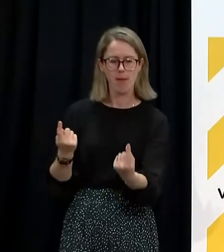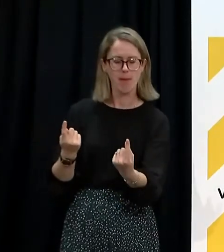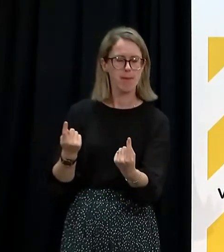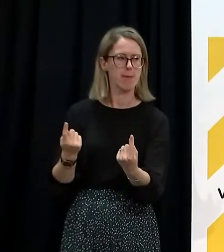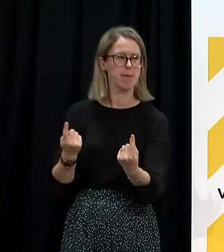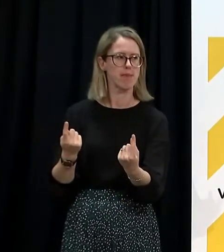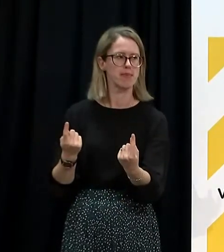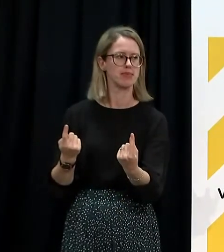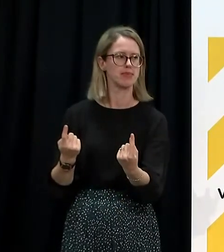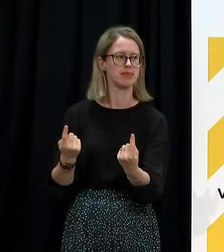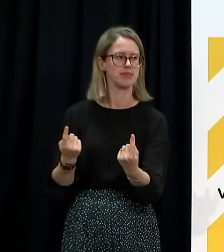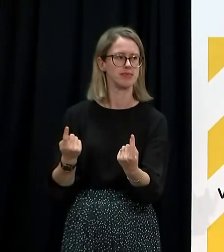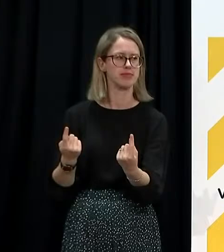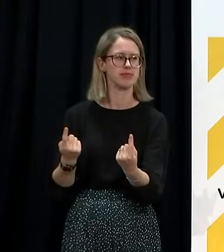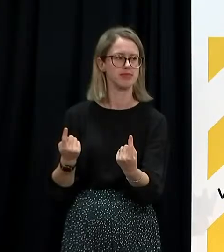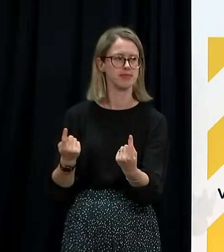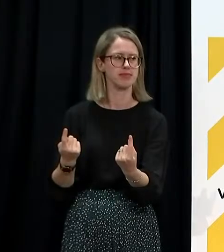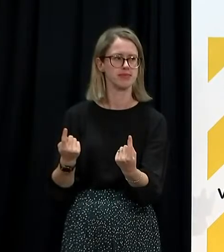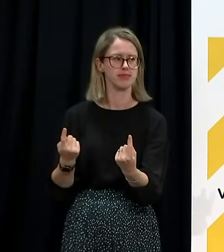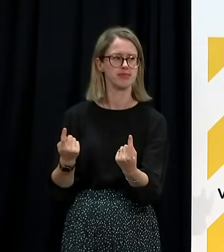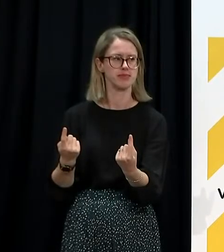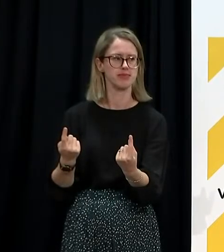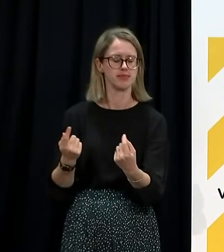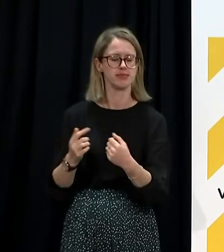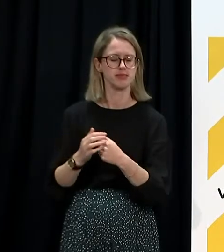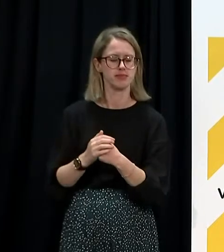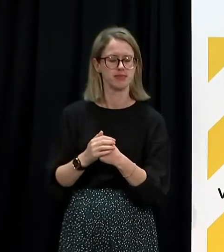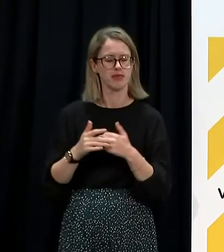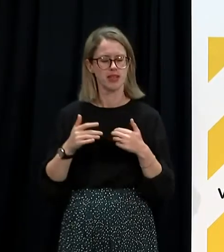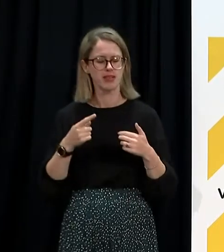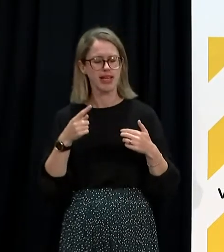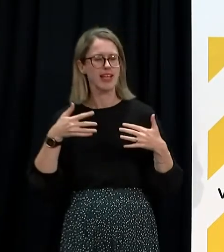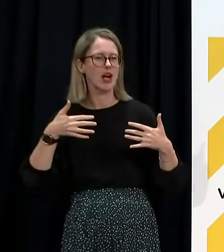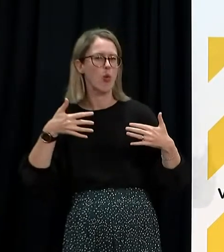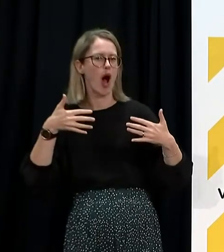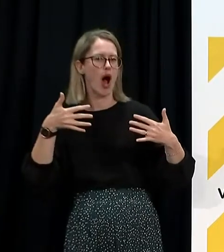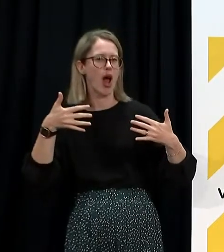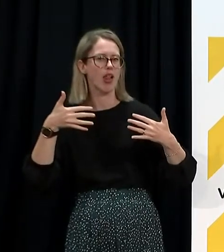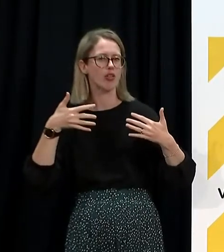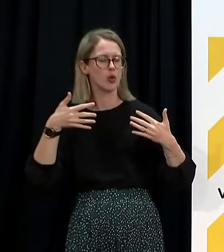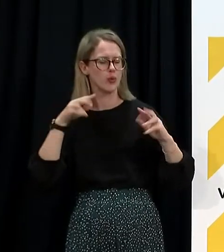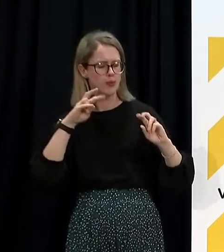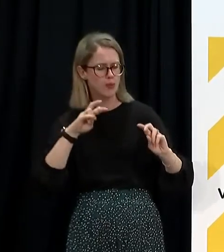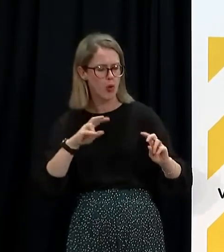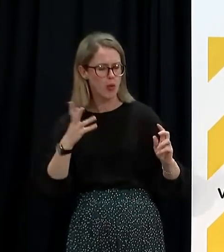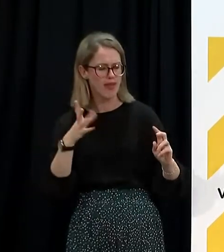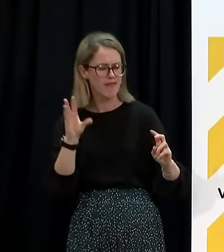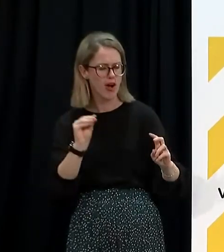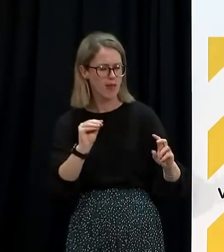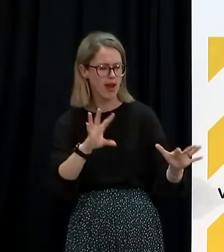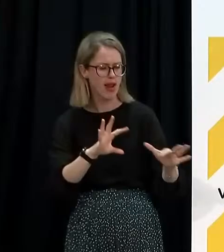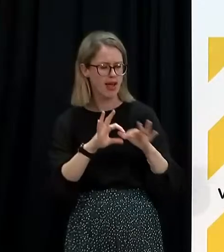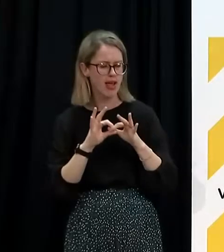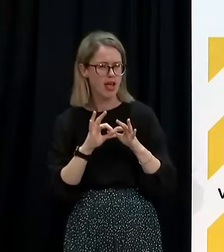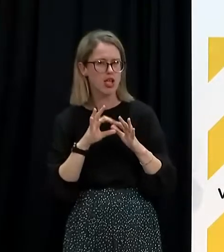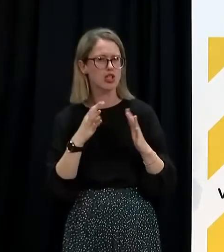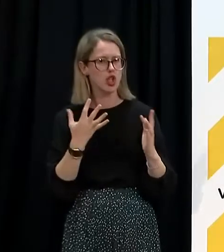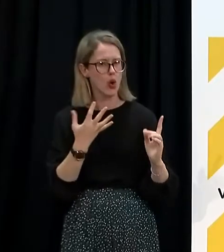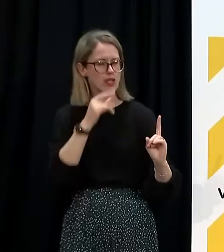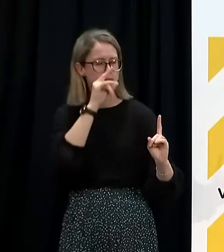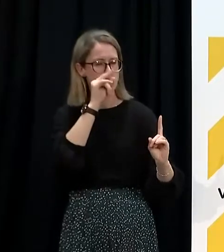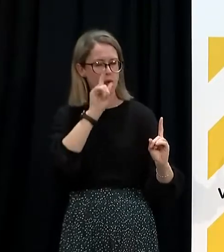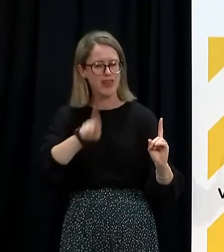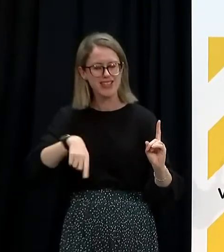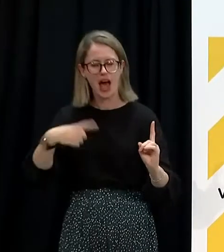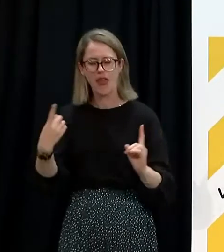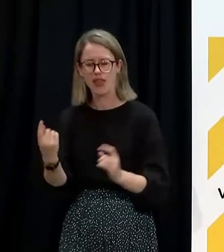which have, as the Prime Minister said, have taken us a bit of time to link. Therefore, we're assuming there may be other